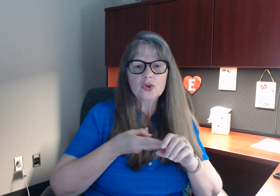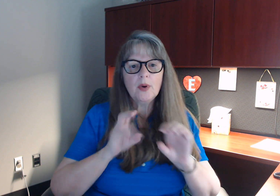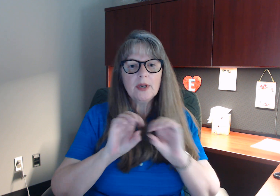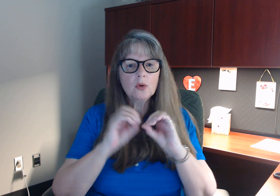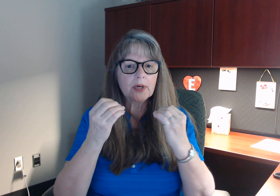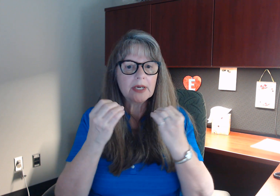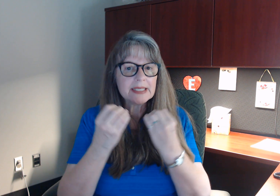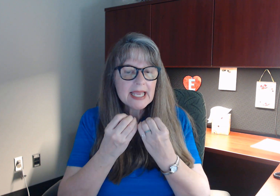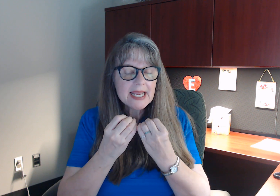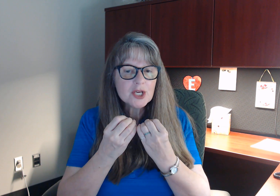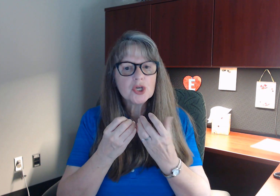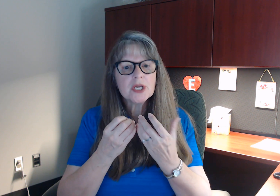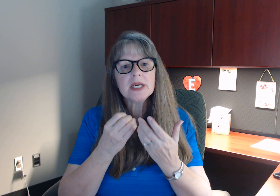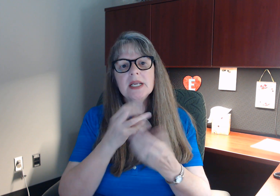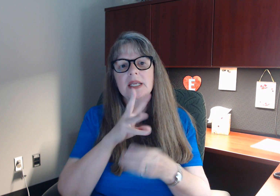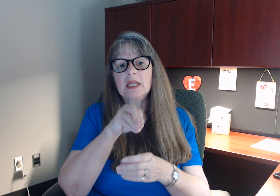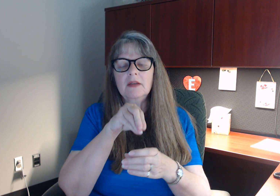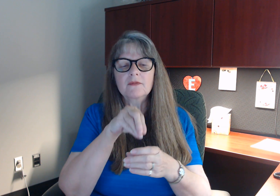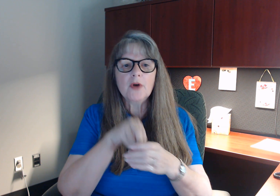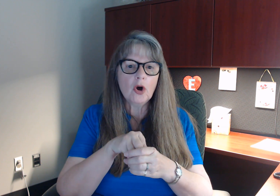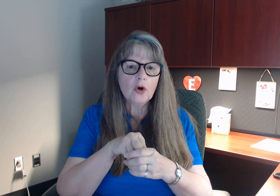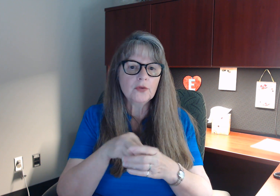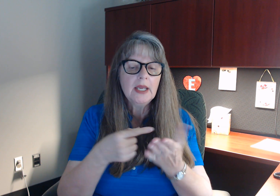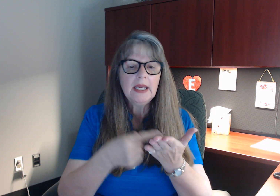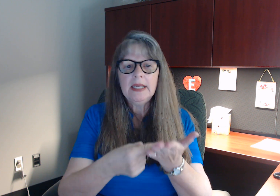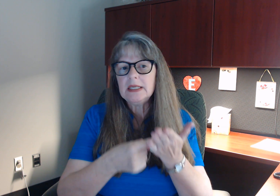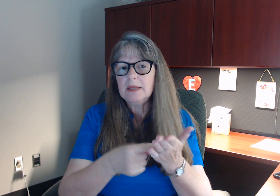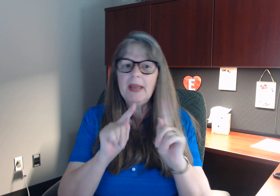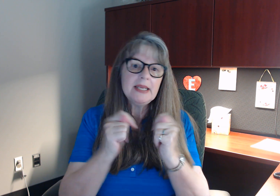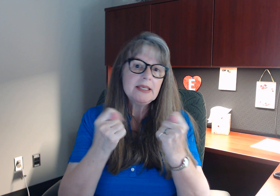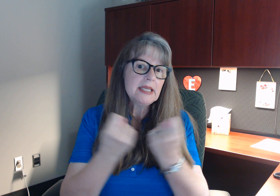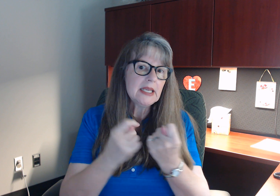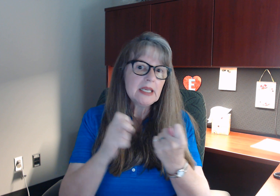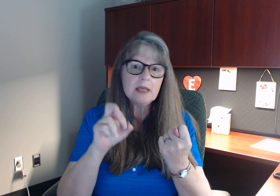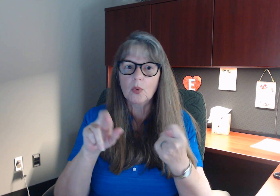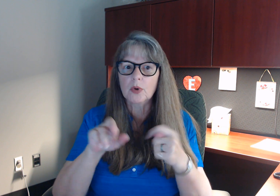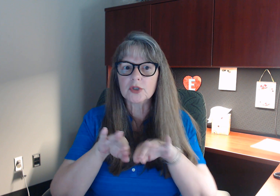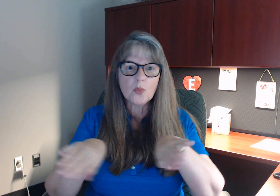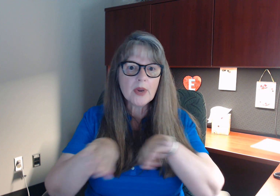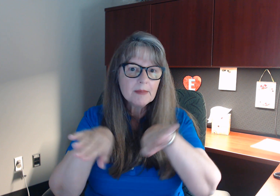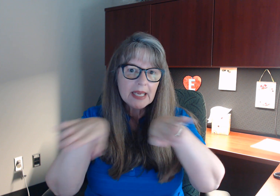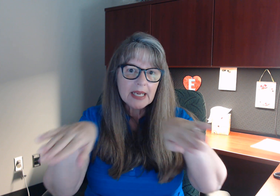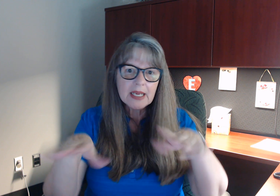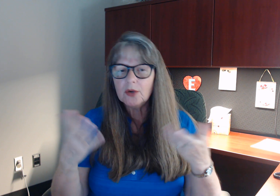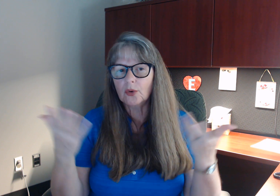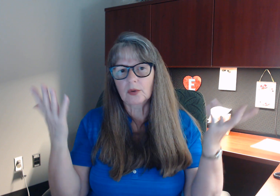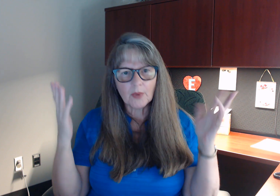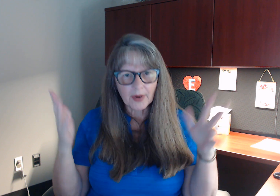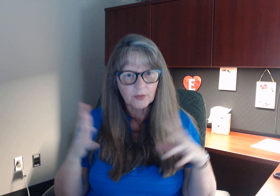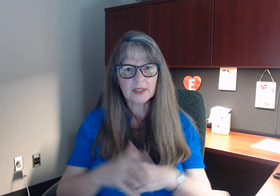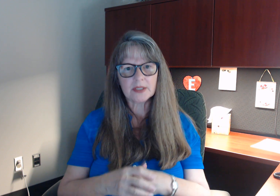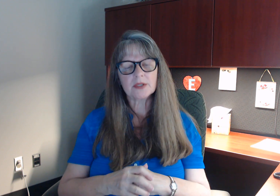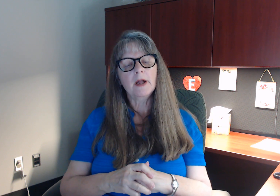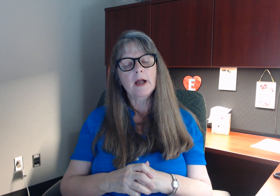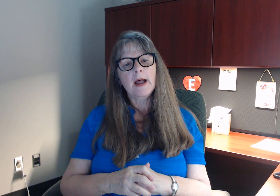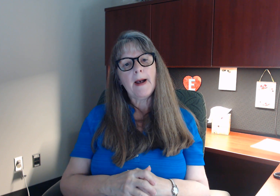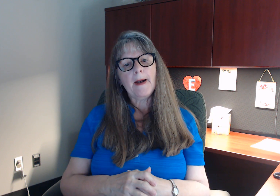an organization and get involved in the debate team or swimming or whatever it is.